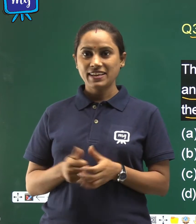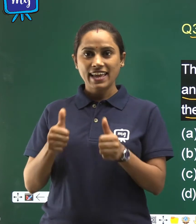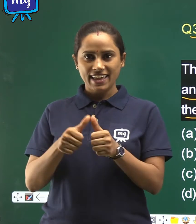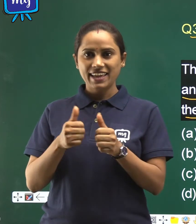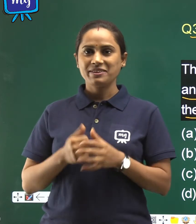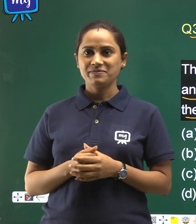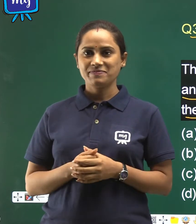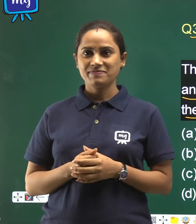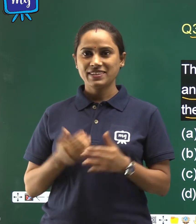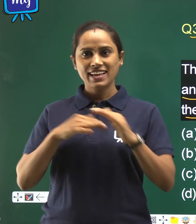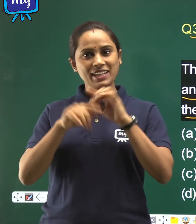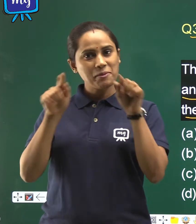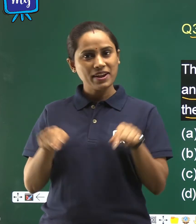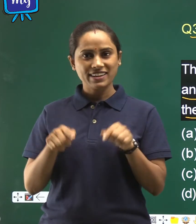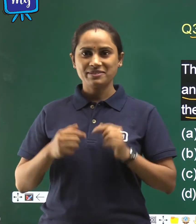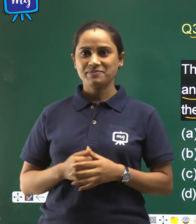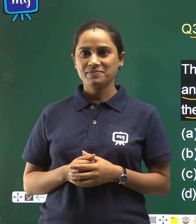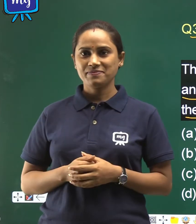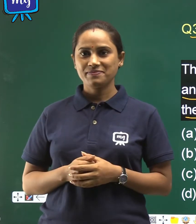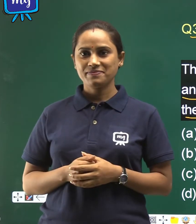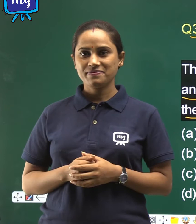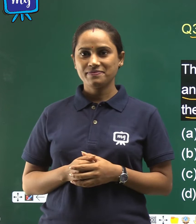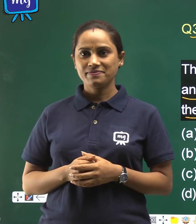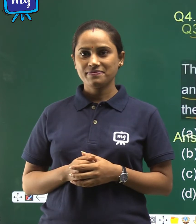A in the bracket.